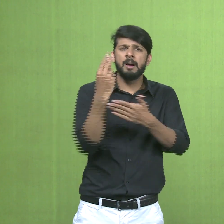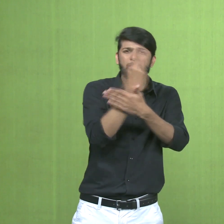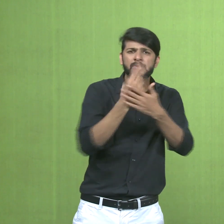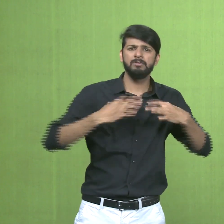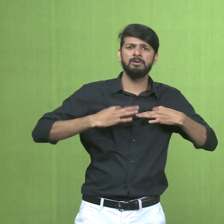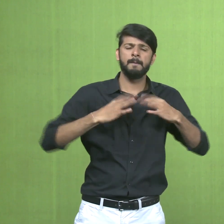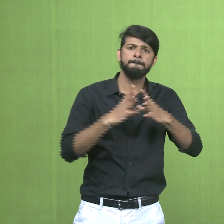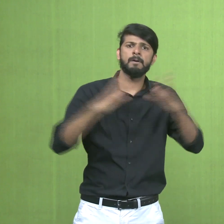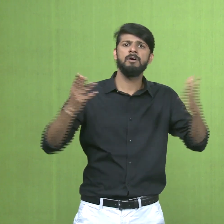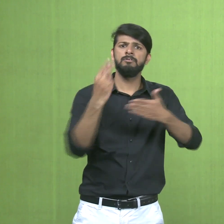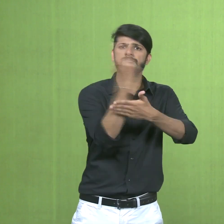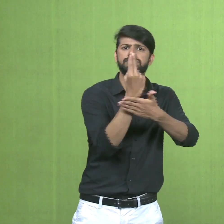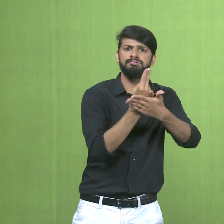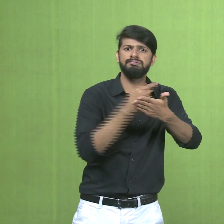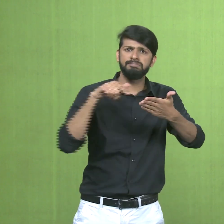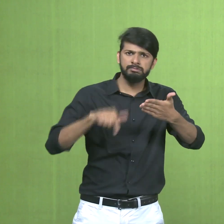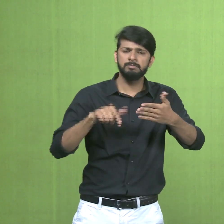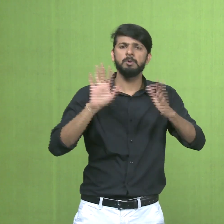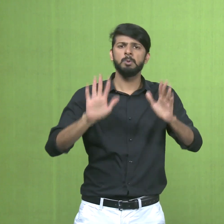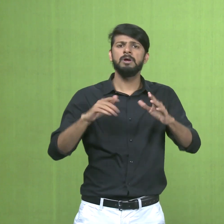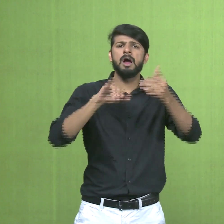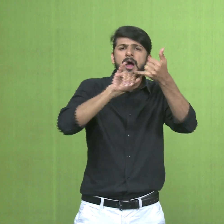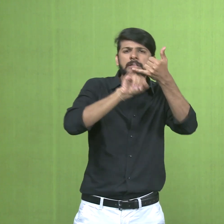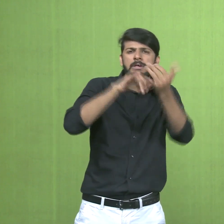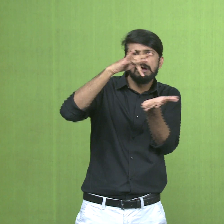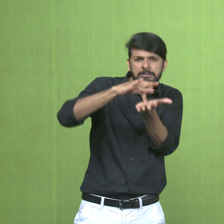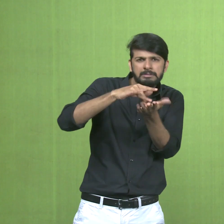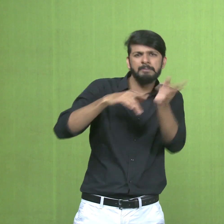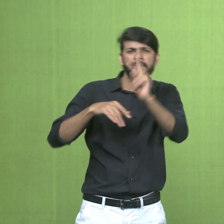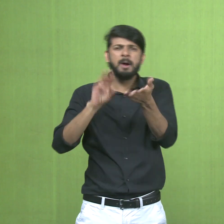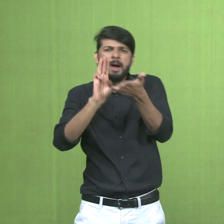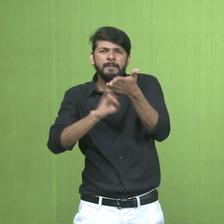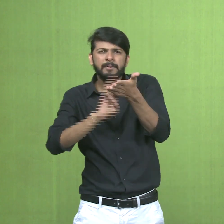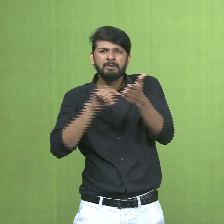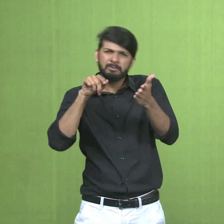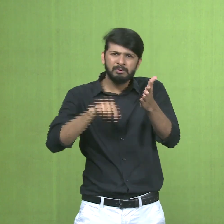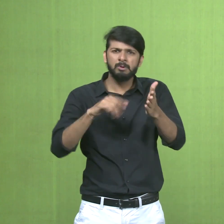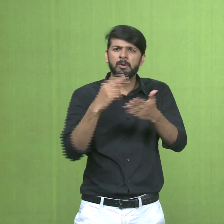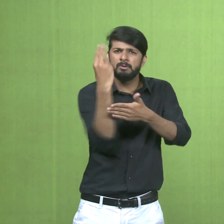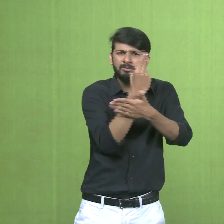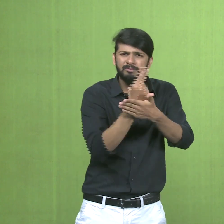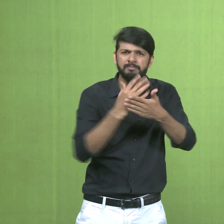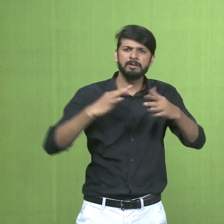Pulicat. This place or these places became the major centers of export.